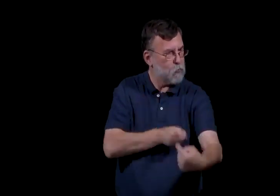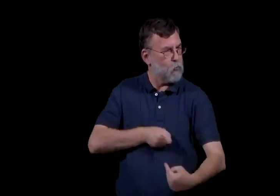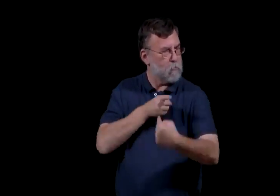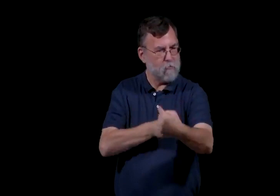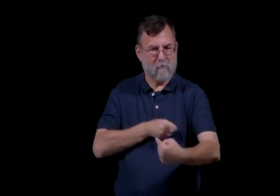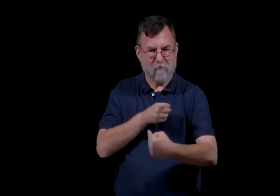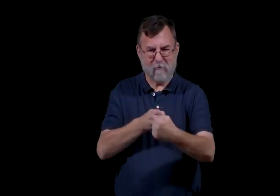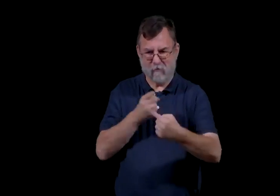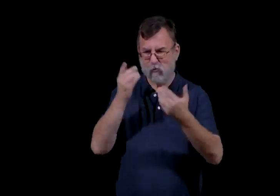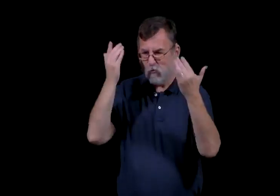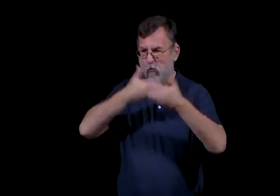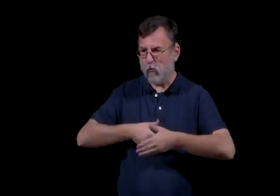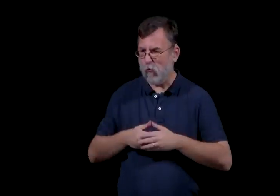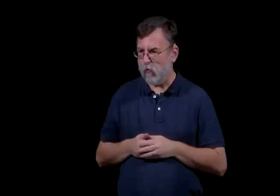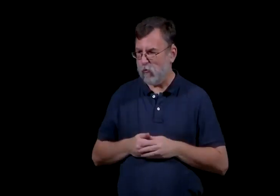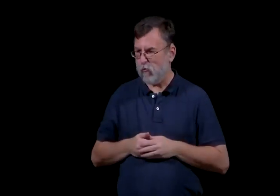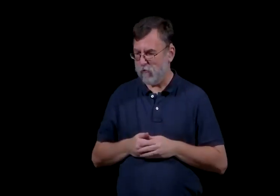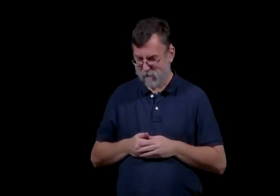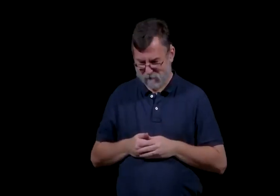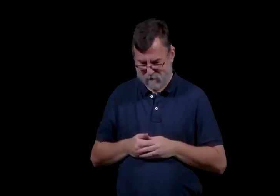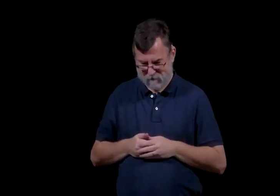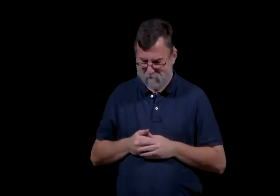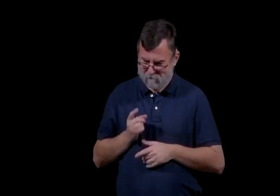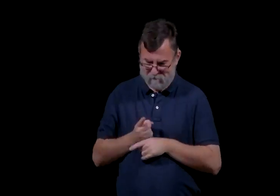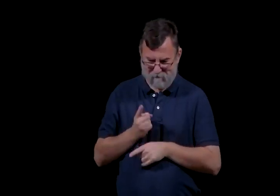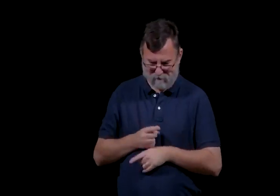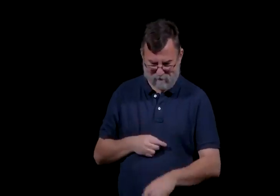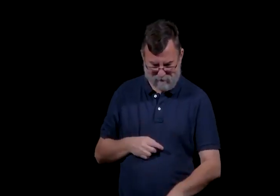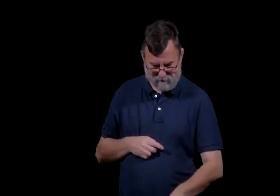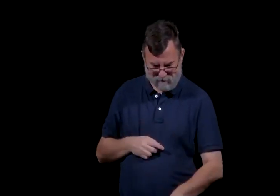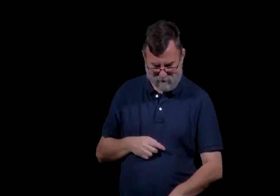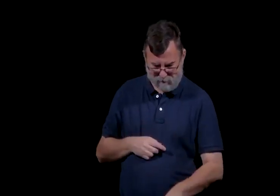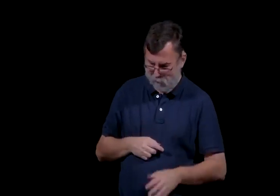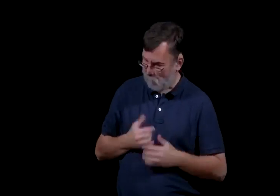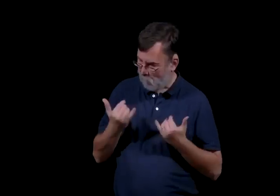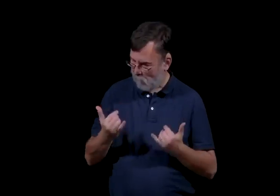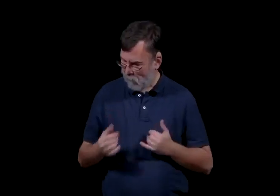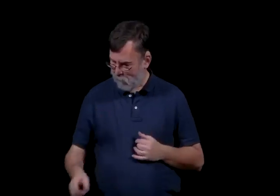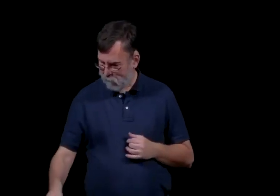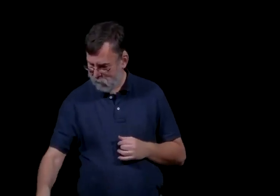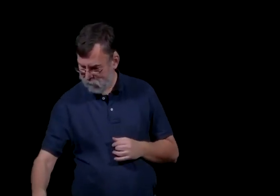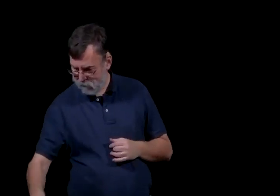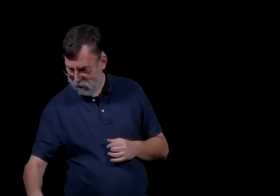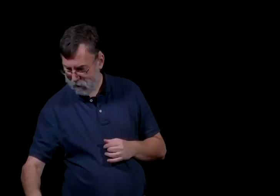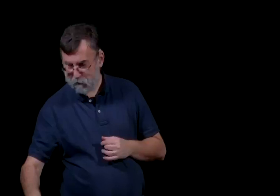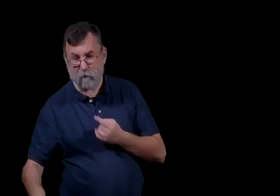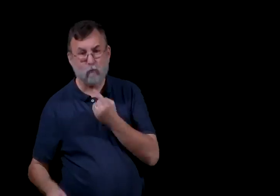Even when we're dying, even when we have struggles in life, we call those dark times of our life, he's with us.